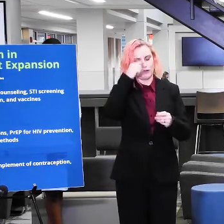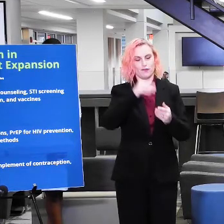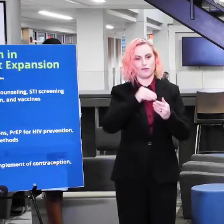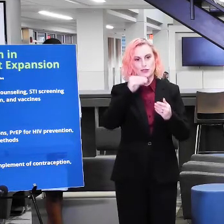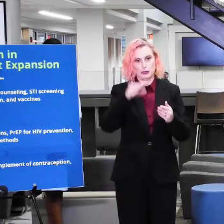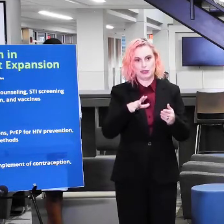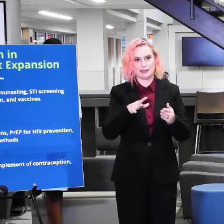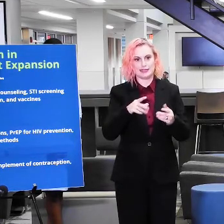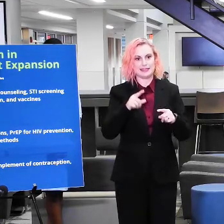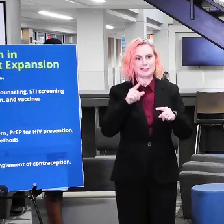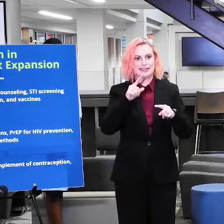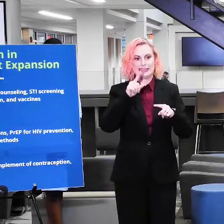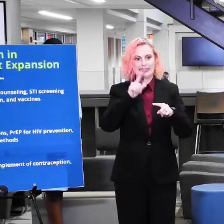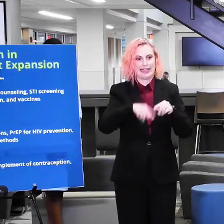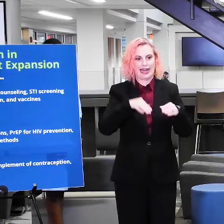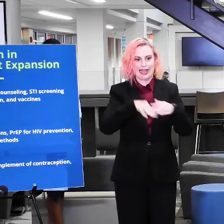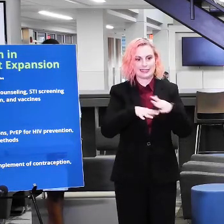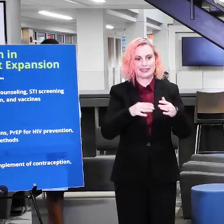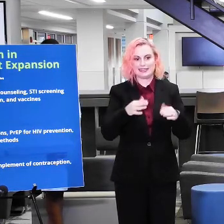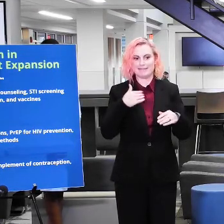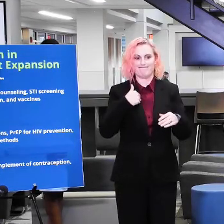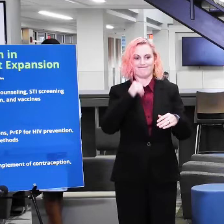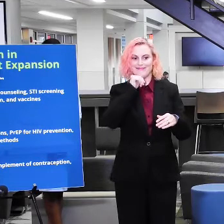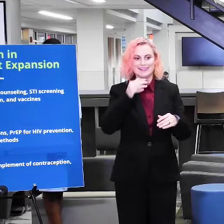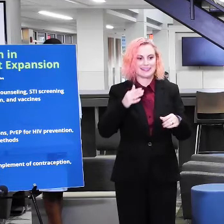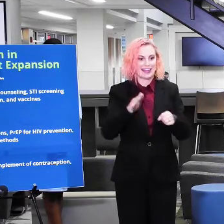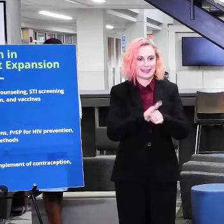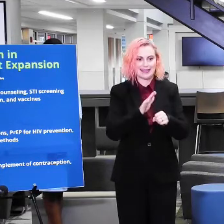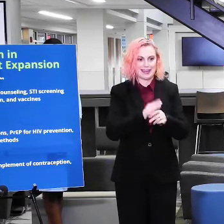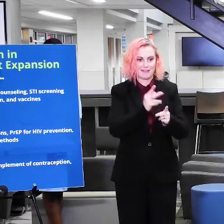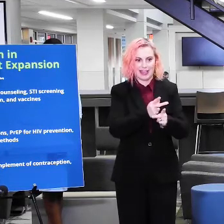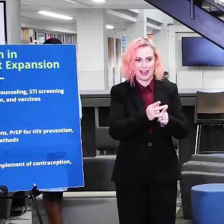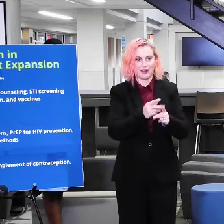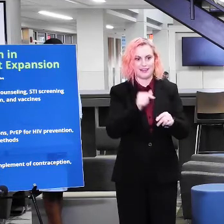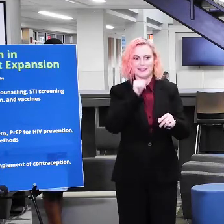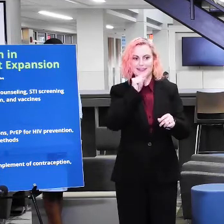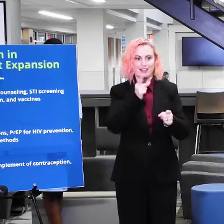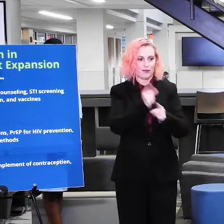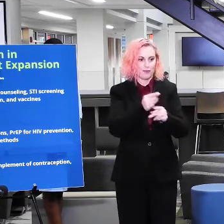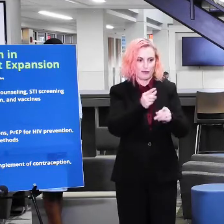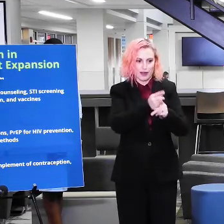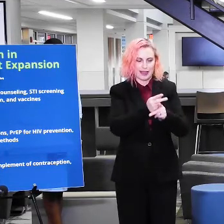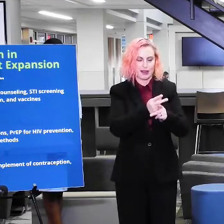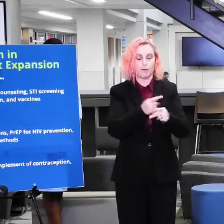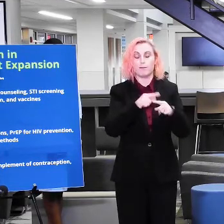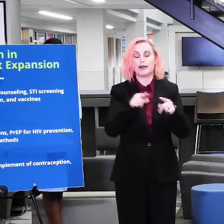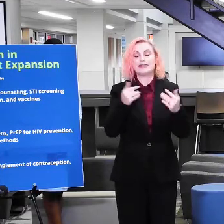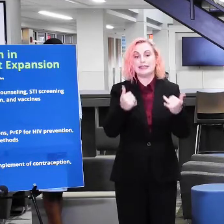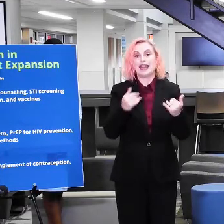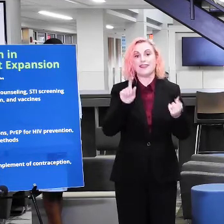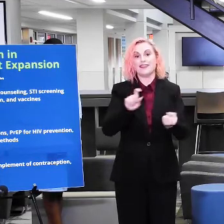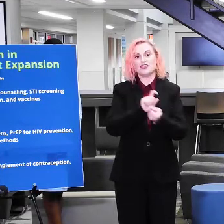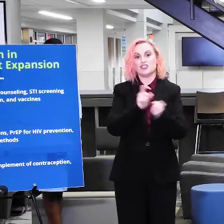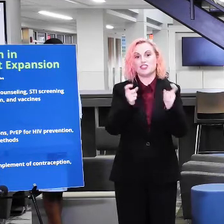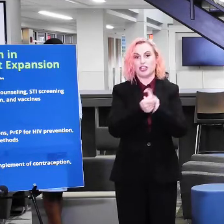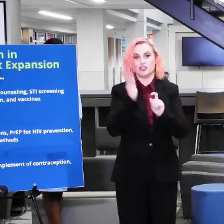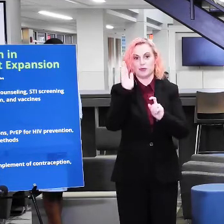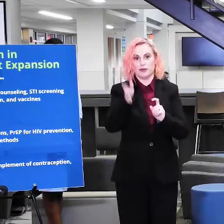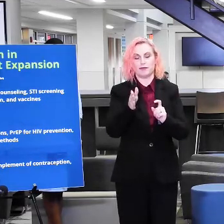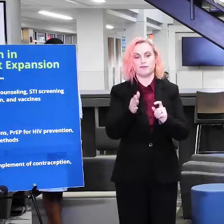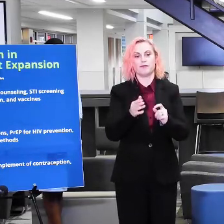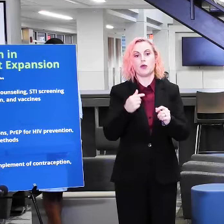month STI and pregnancy testing. But today, that's changing for the better. We're more than just a